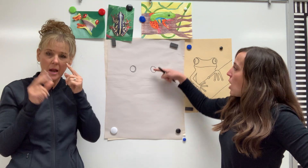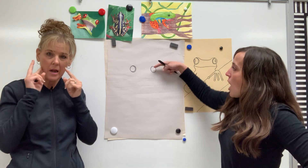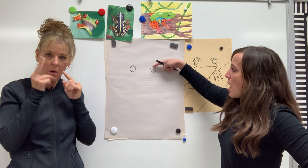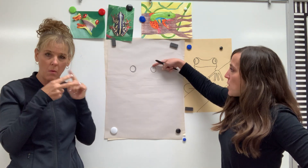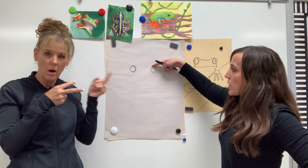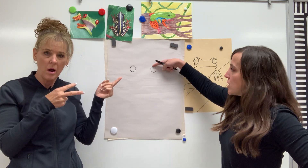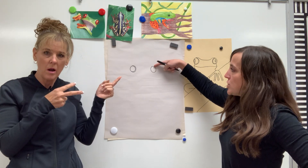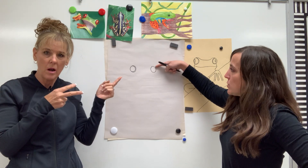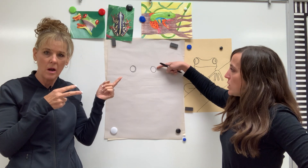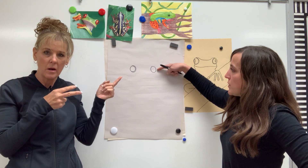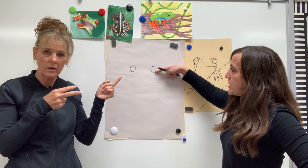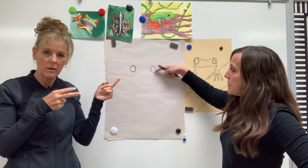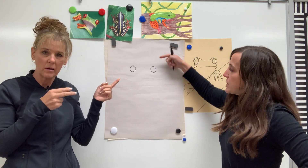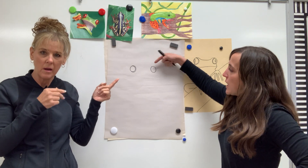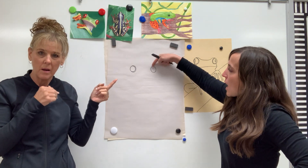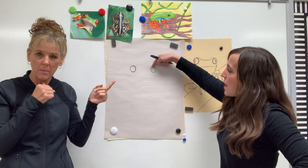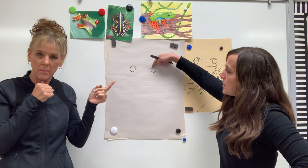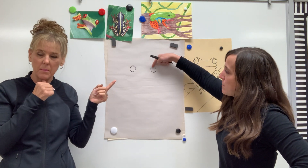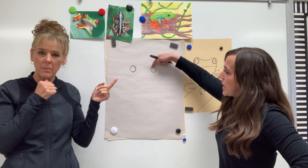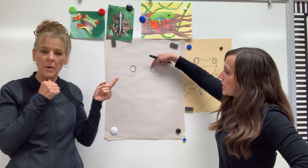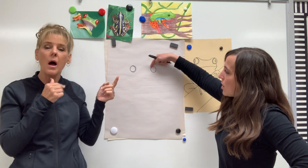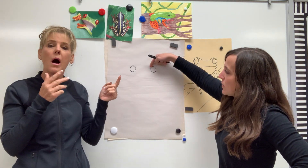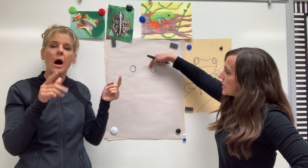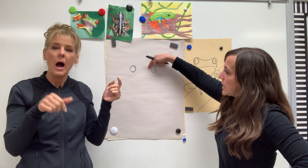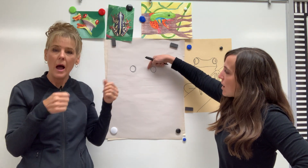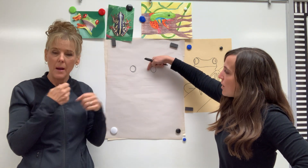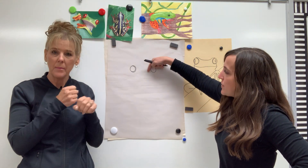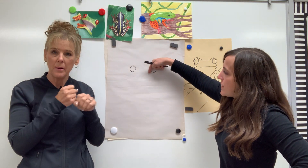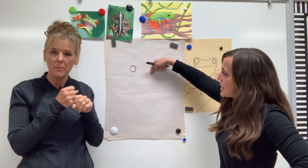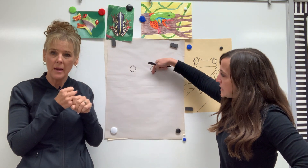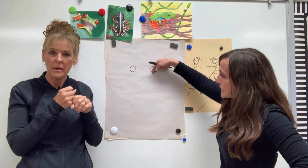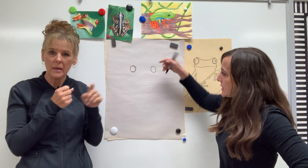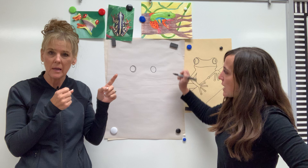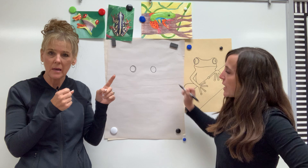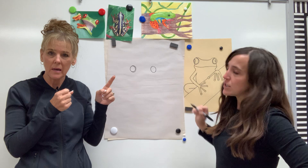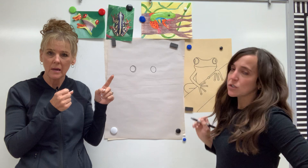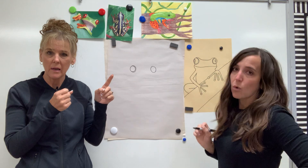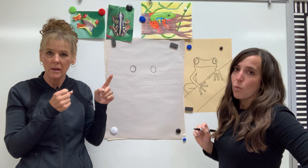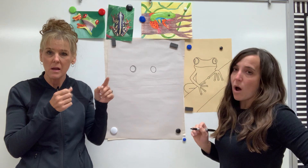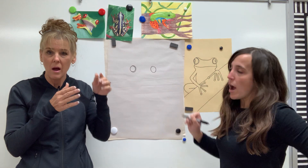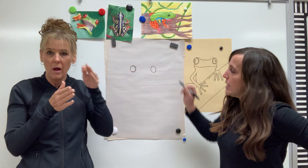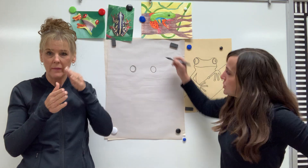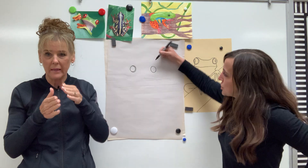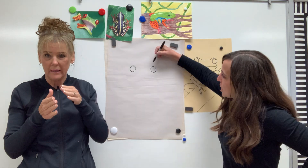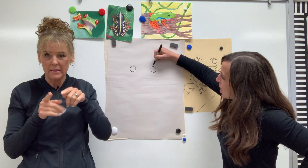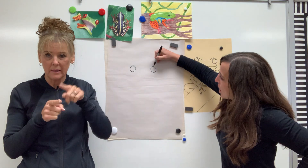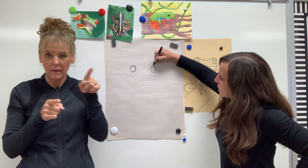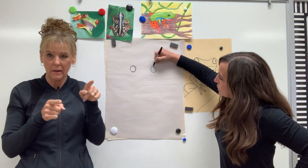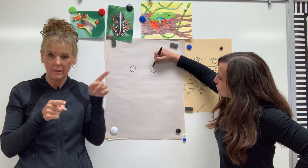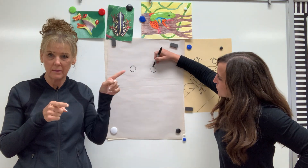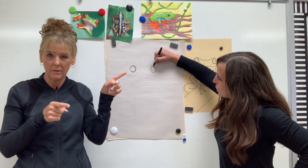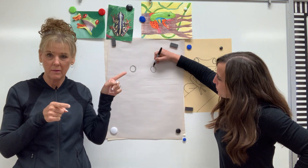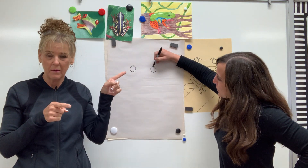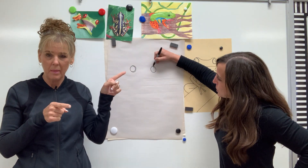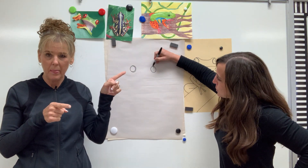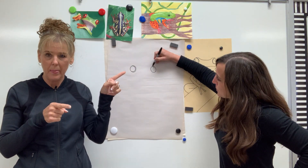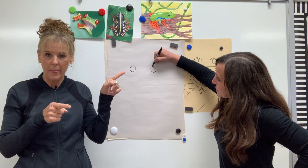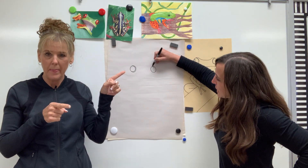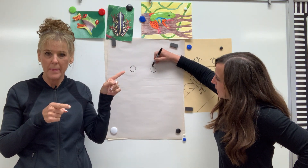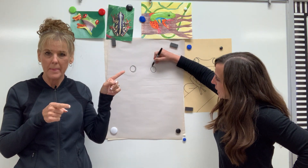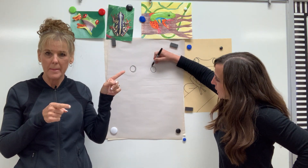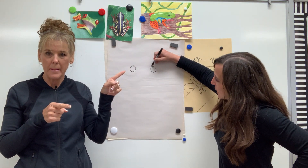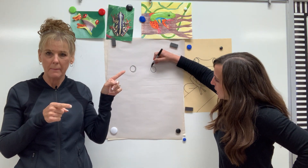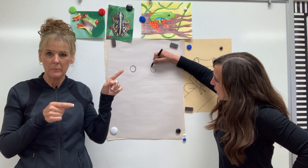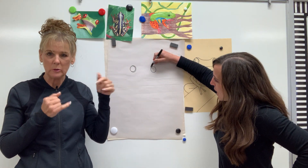graders. I'm not gonna do it on the same side. I'm gonna make it on this side, so watch. Super